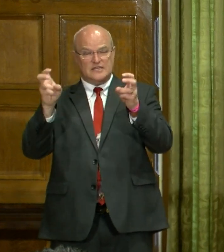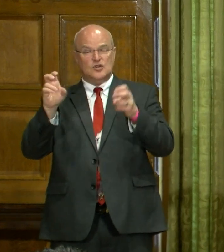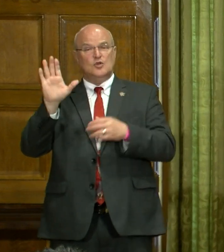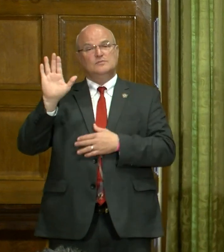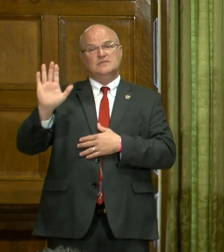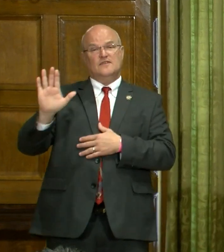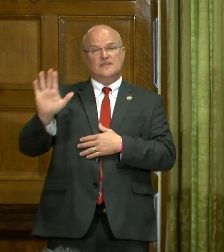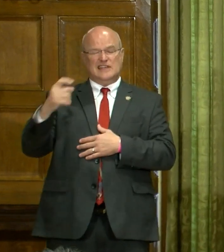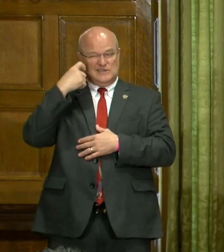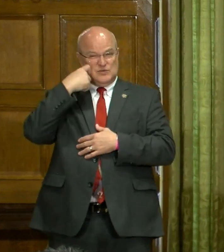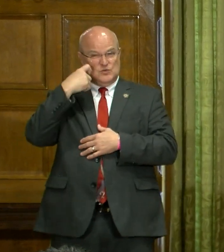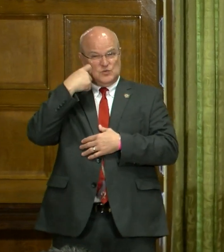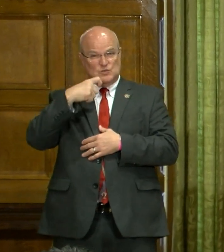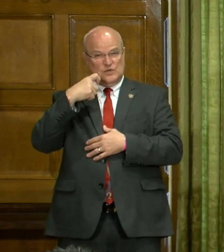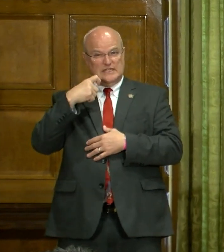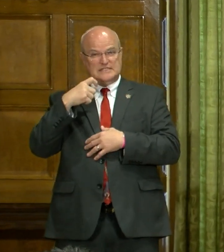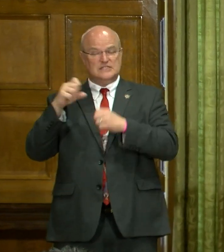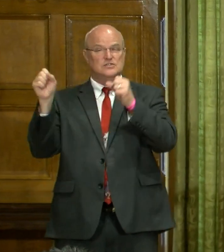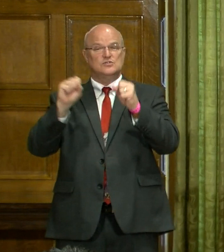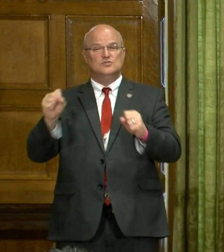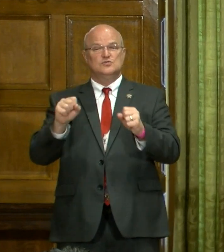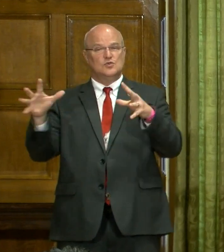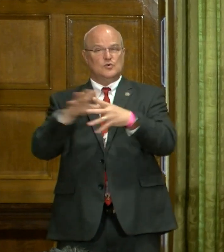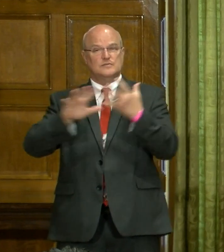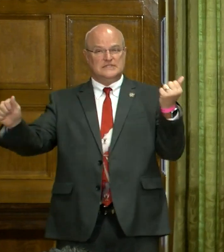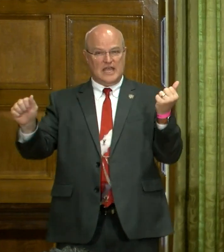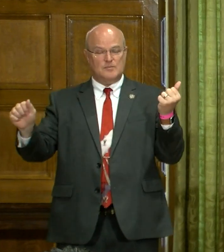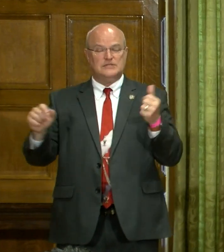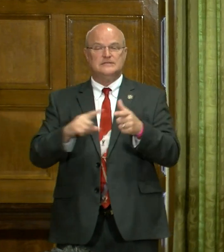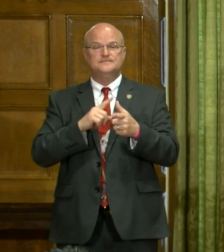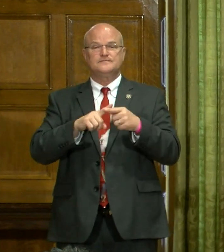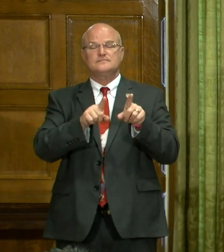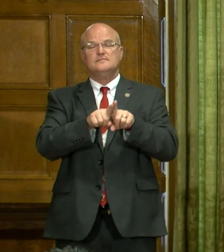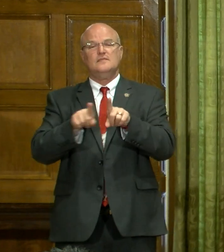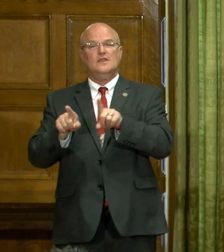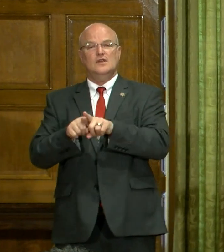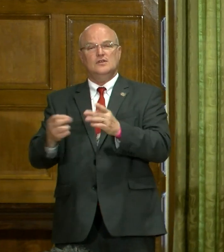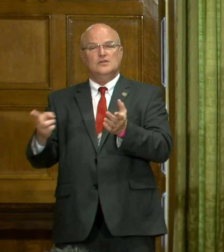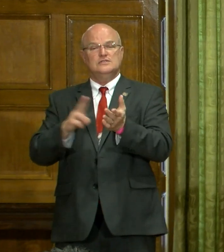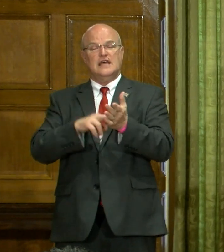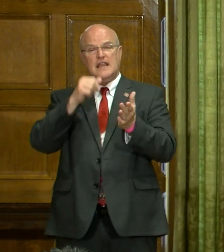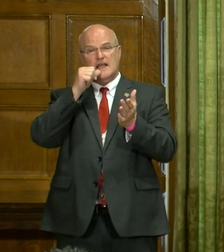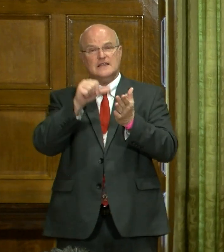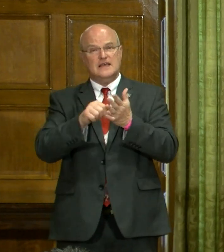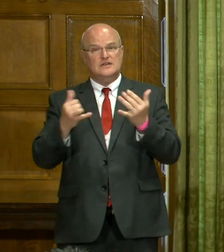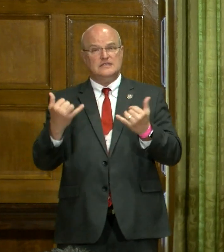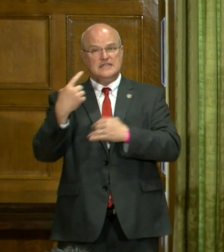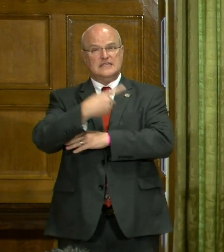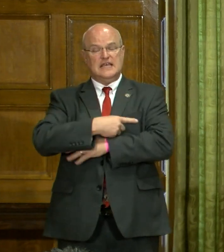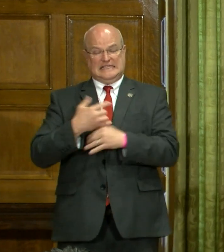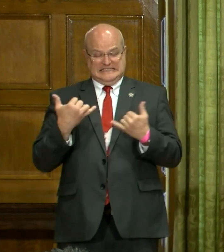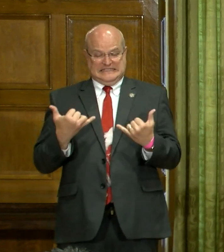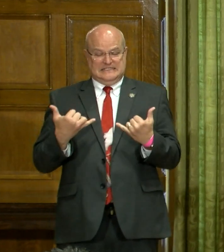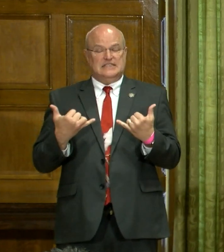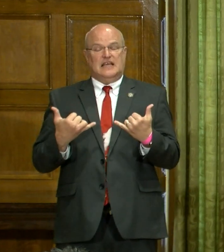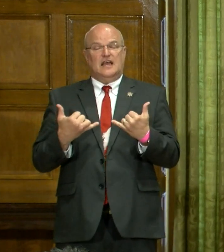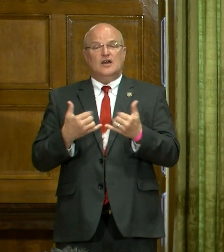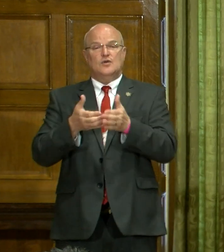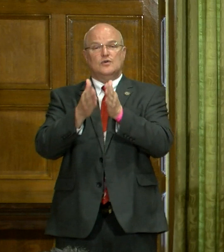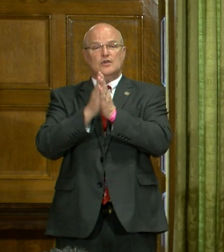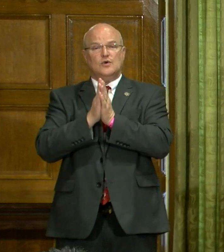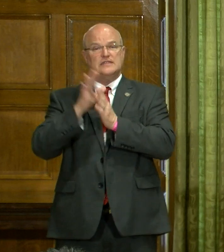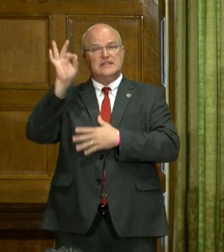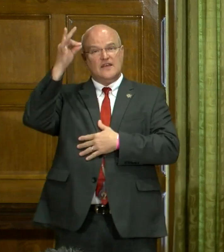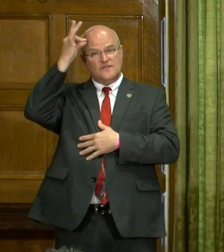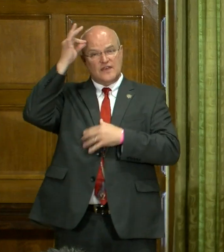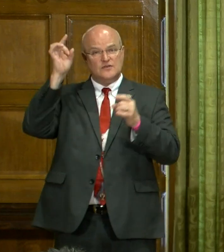of their recent storm damage. And then I also signed a letter today, just now, requesting